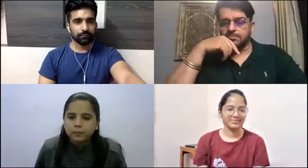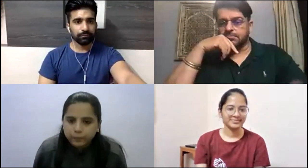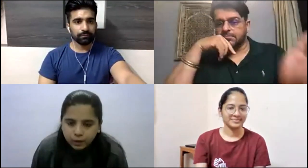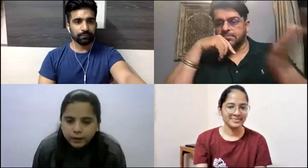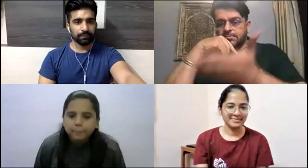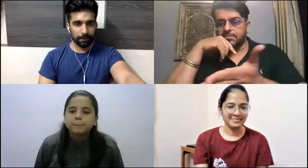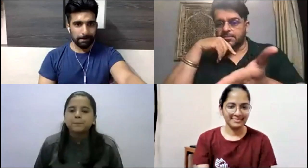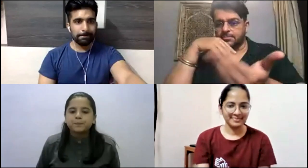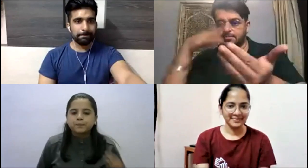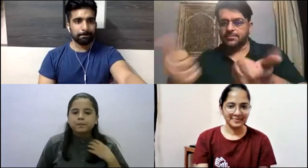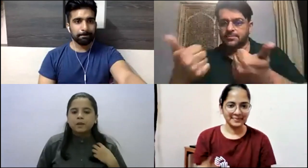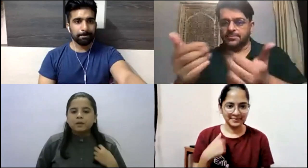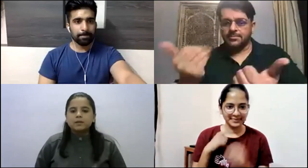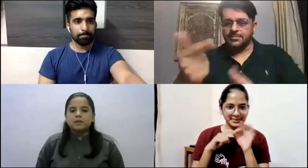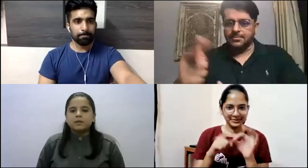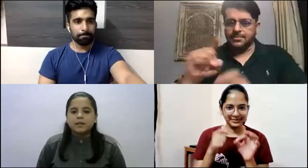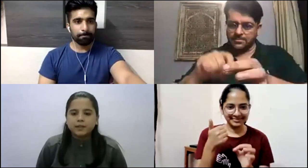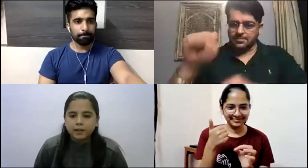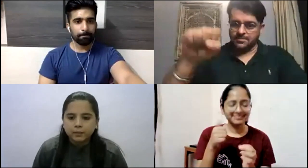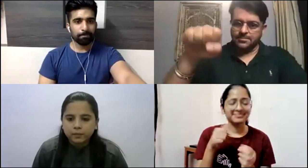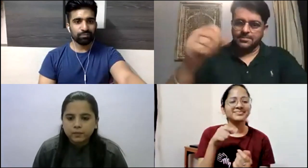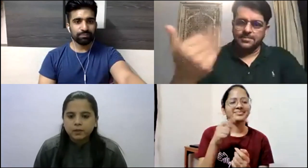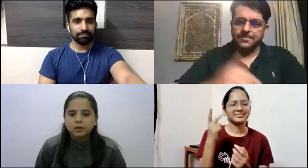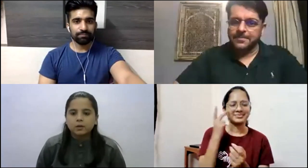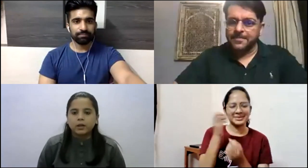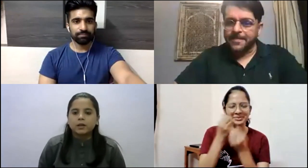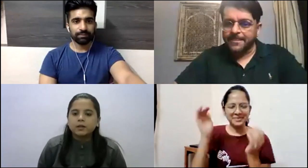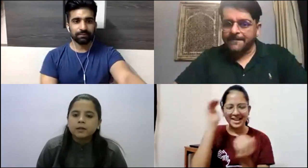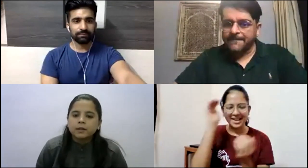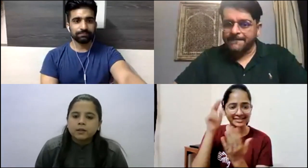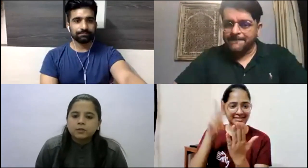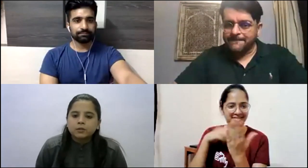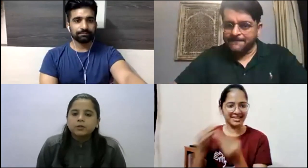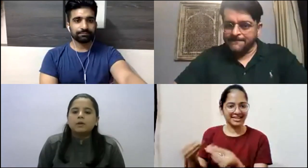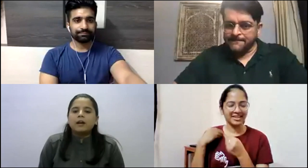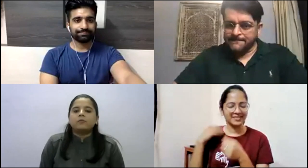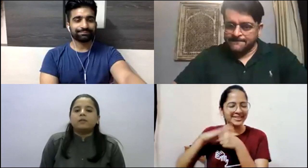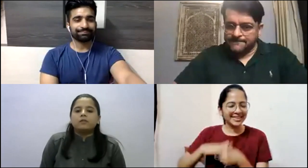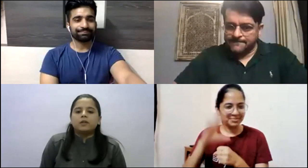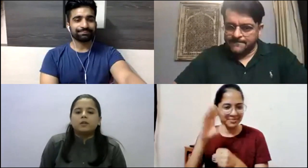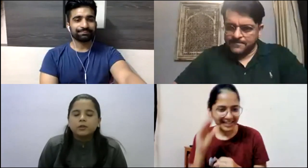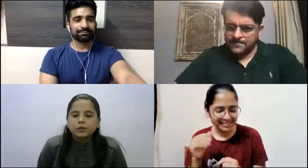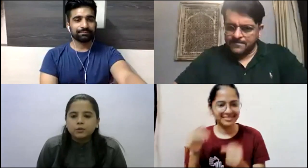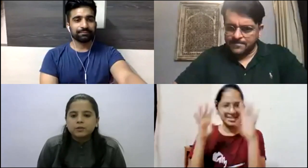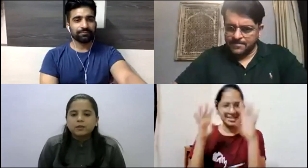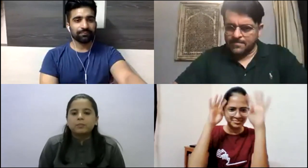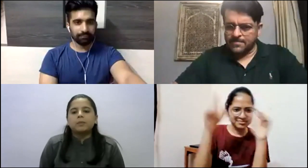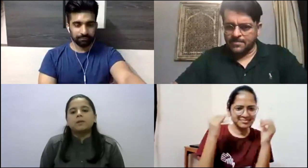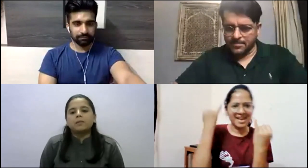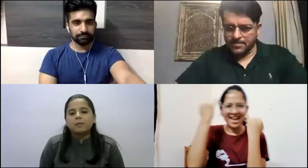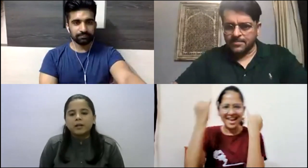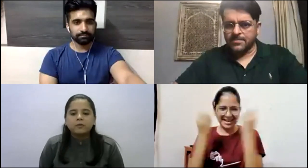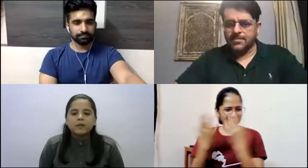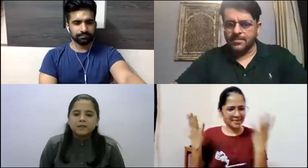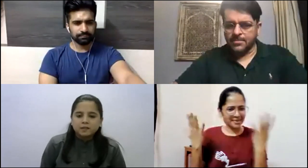Yeah. Okay. Yes, Neha. Okay. So, I've been reading on the news that